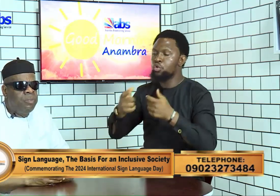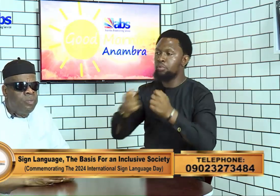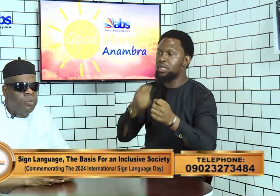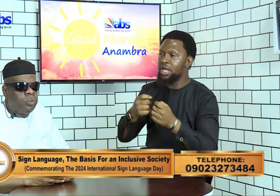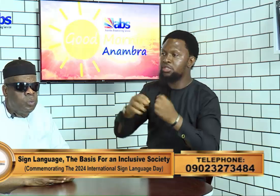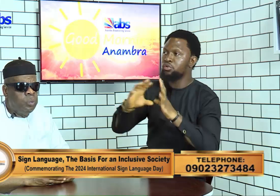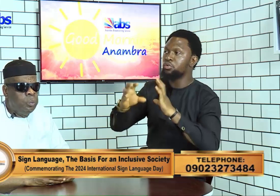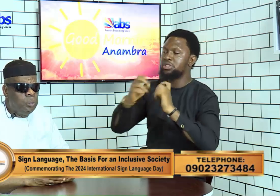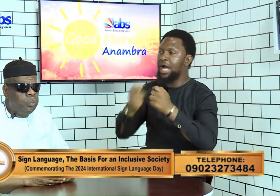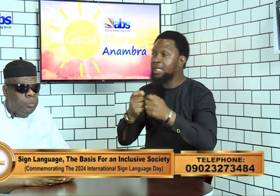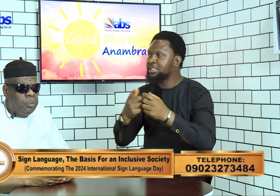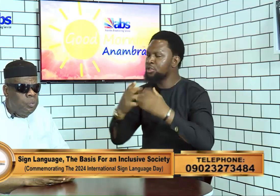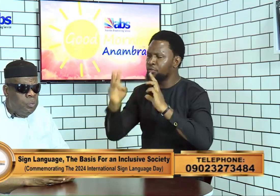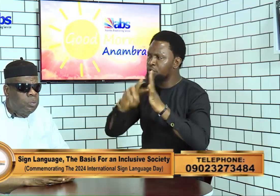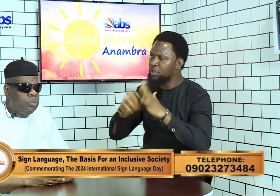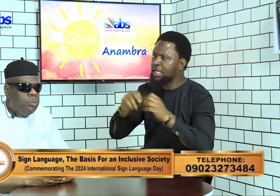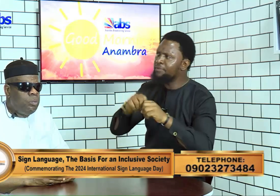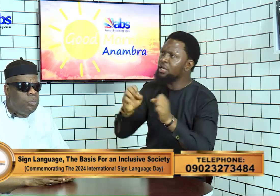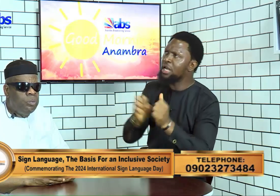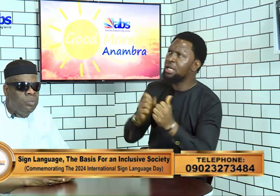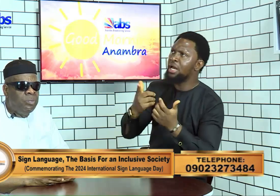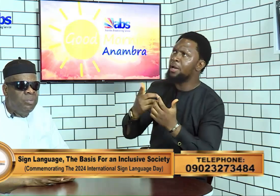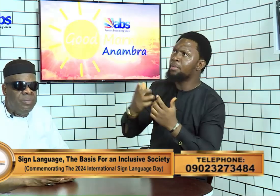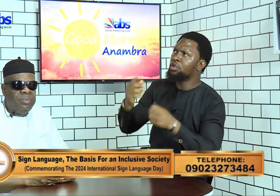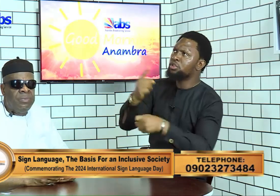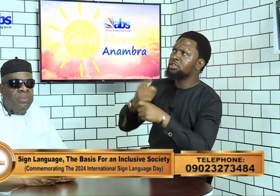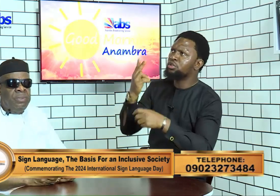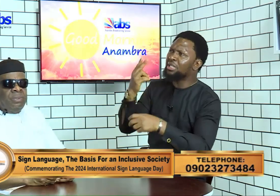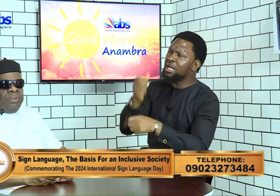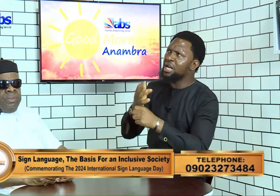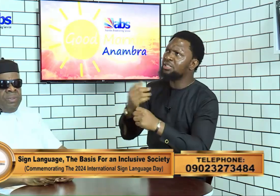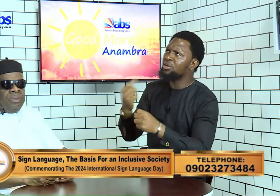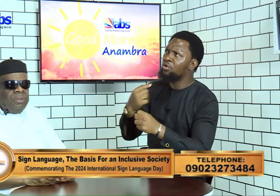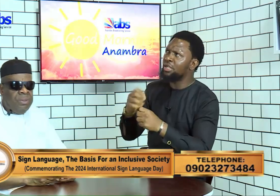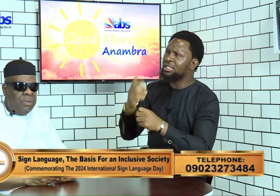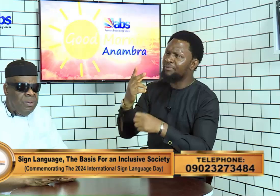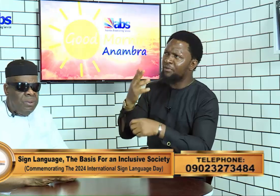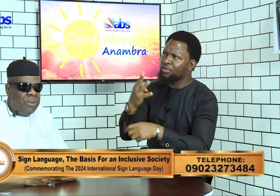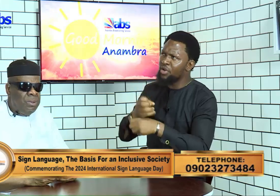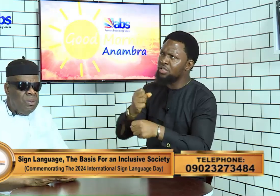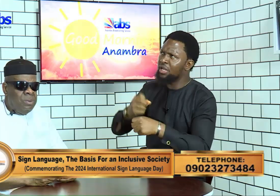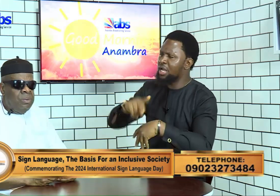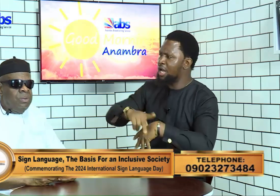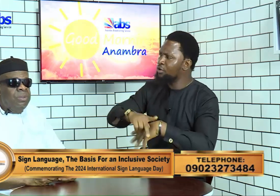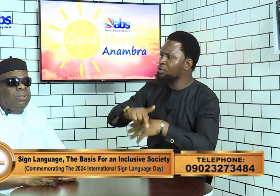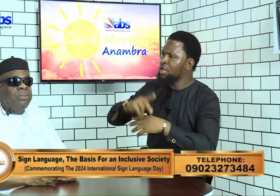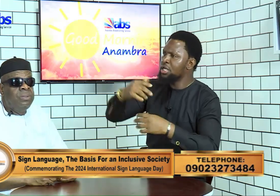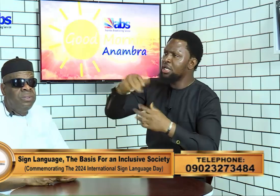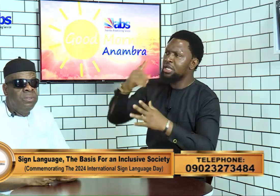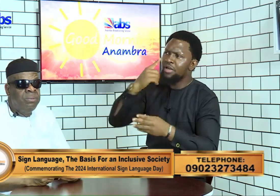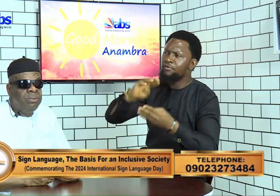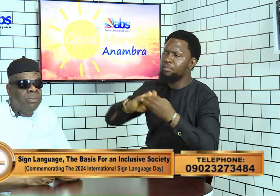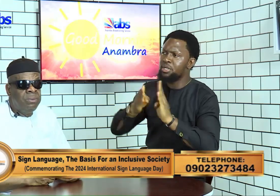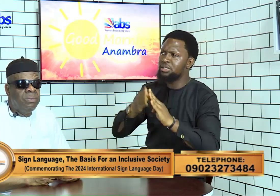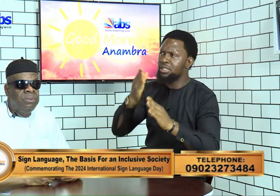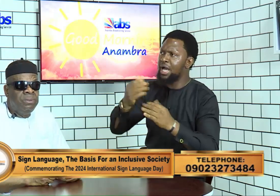to communicate, to chat, to video chat. Even in 3 years ago, I think 4 years ago in Kano, the